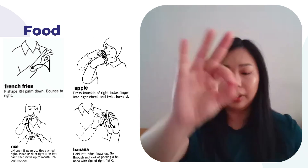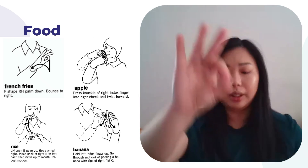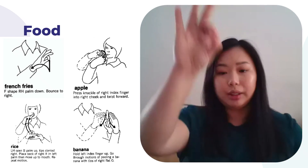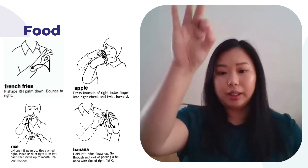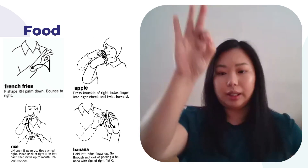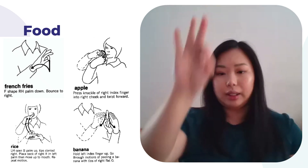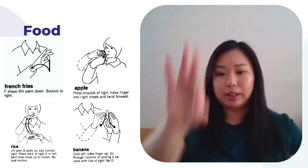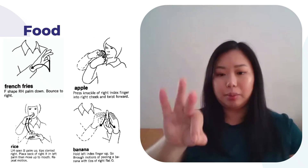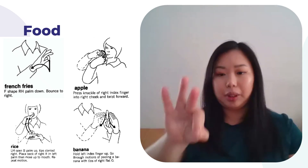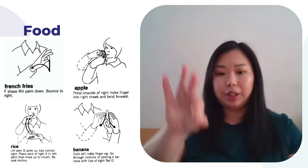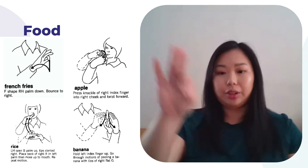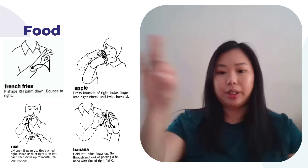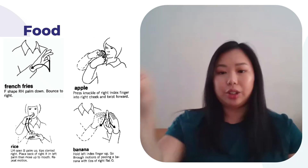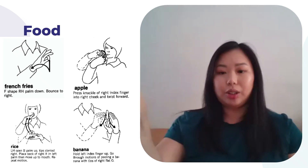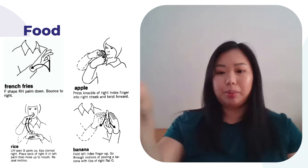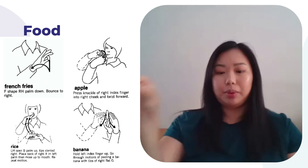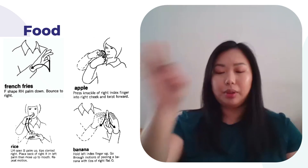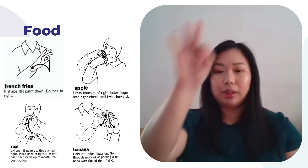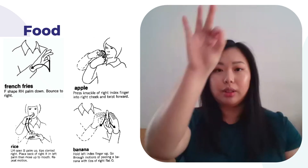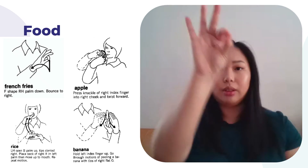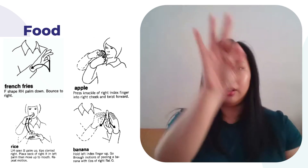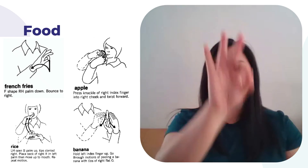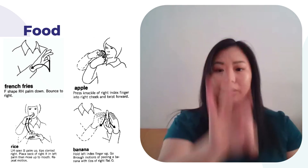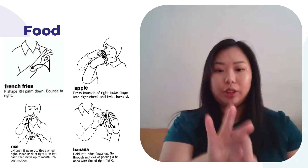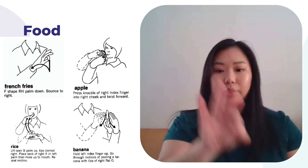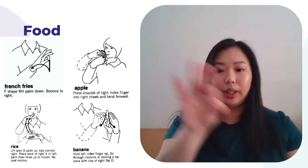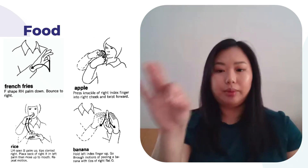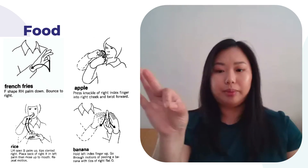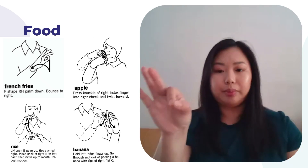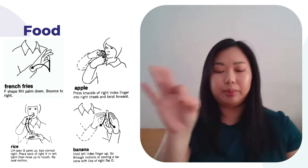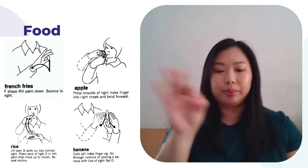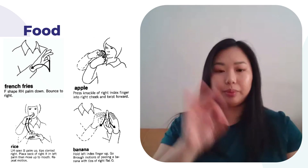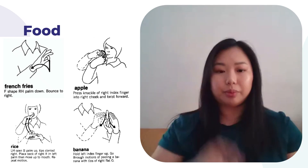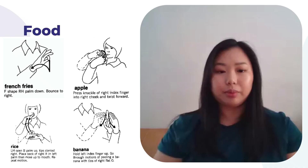F and then dip it in your ketchup. French fry.